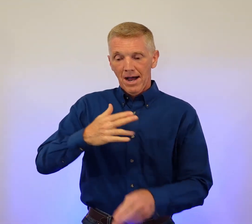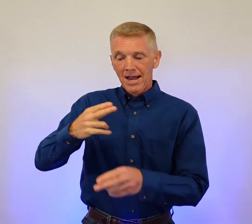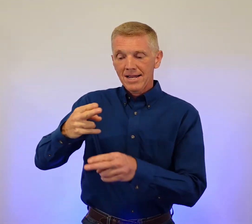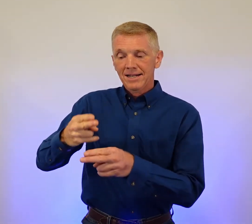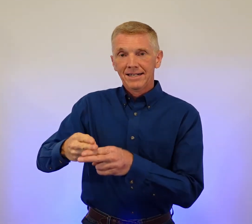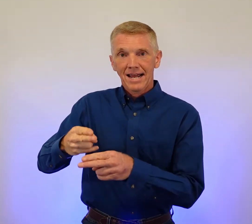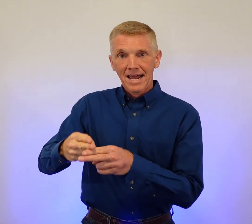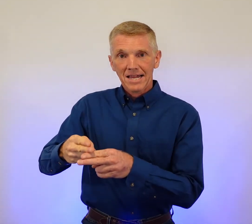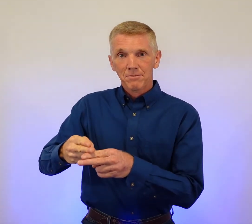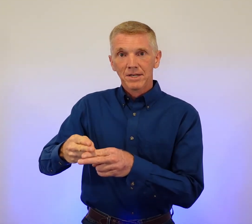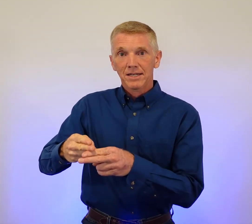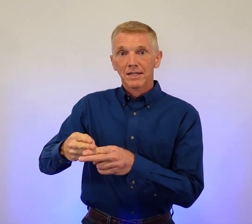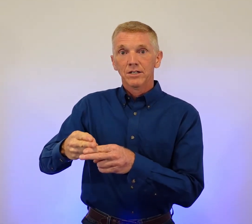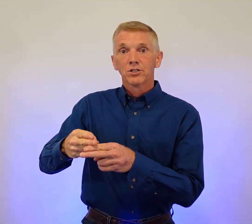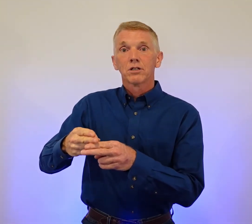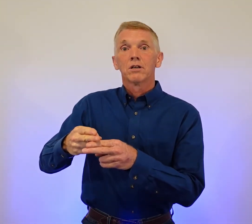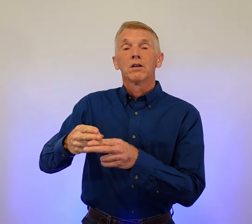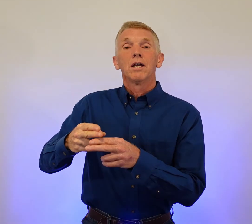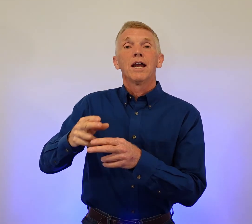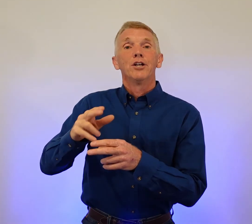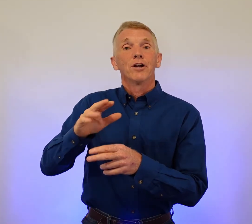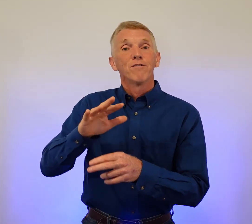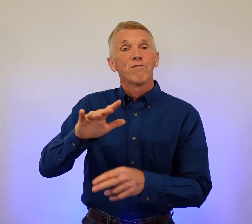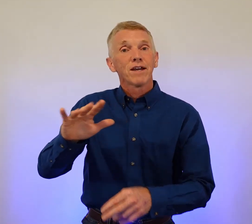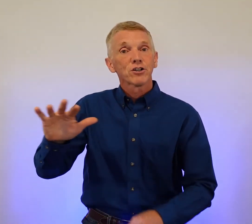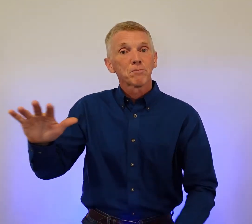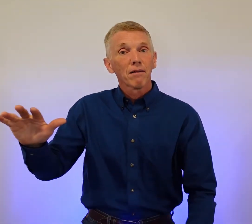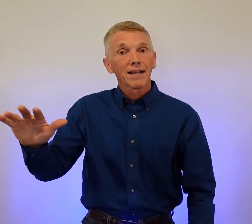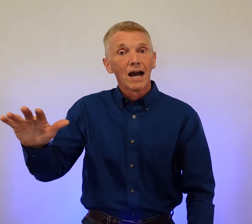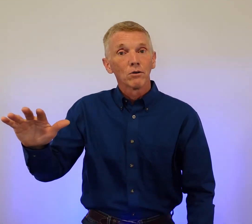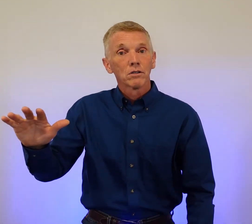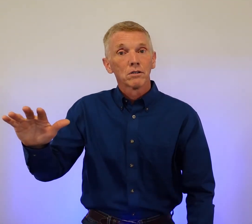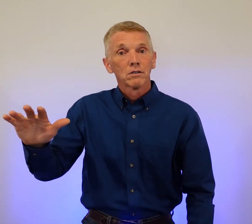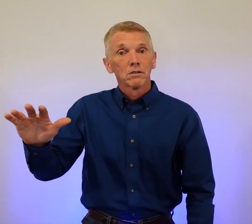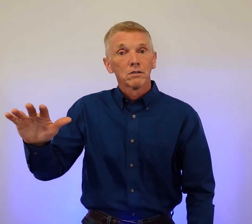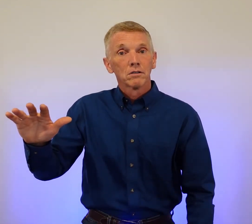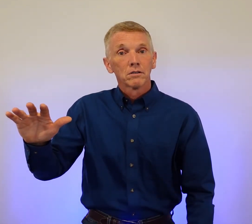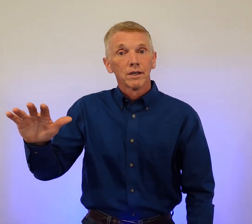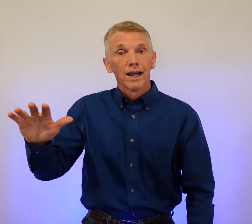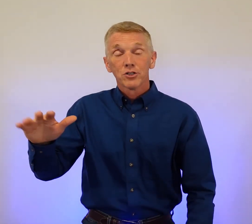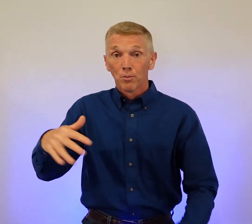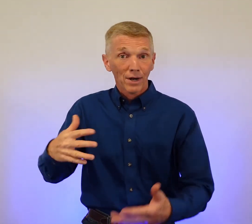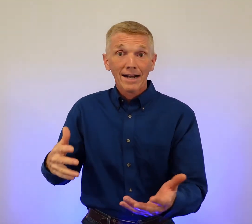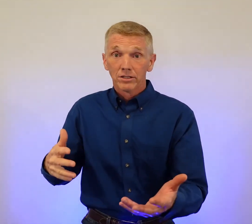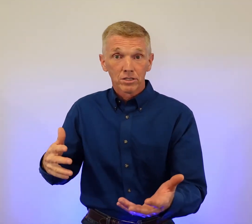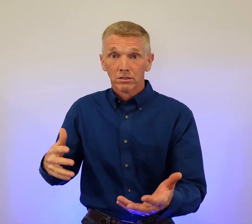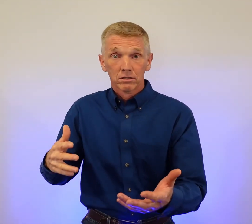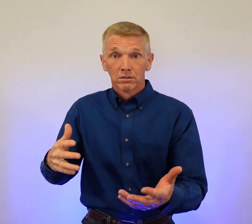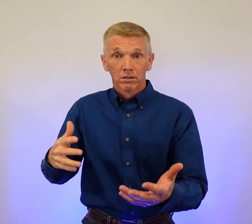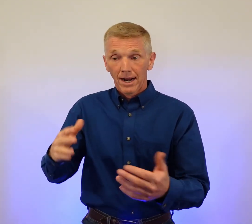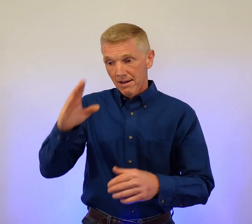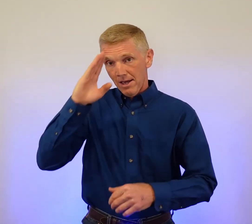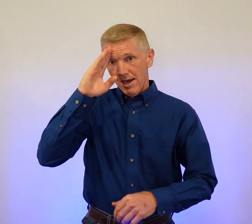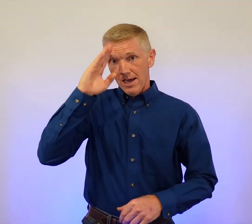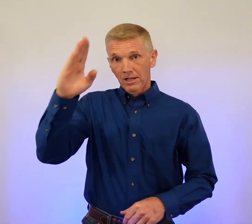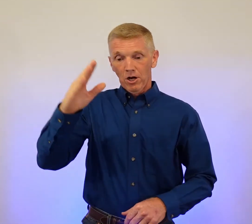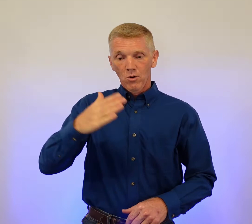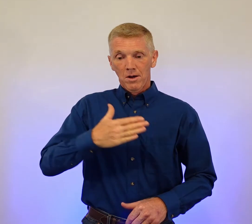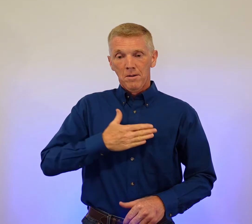my name is, and you're going to finger spell it out. Okay, so practice. Right? Hello,